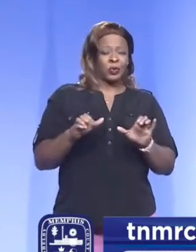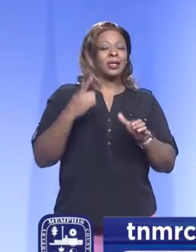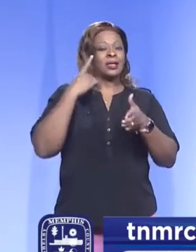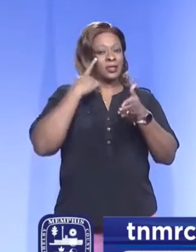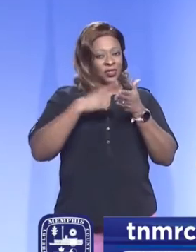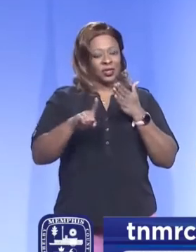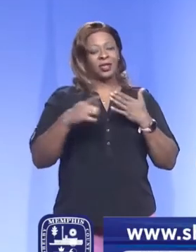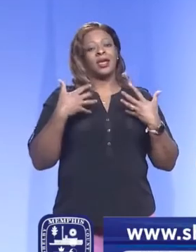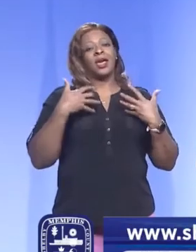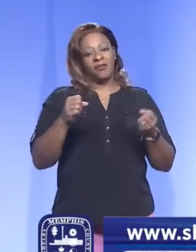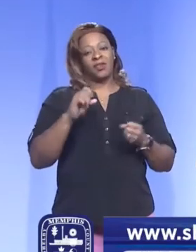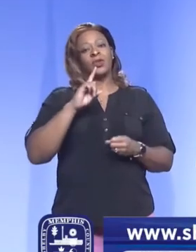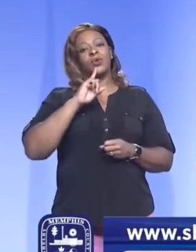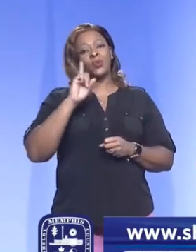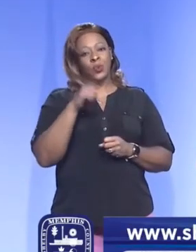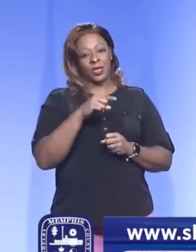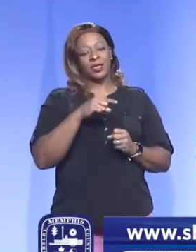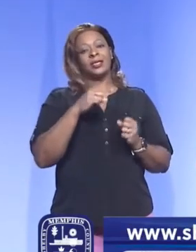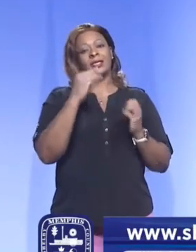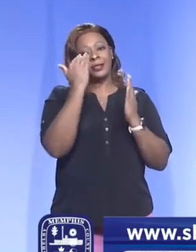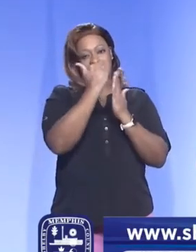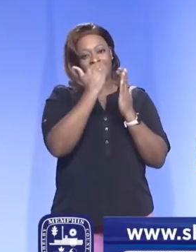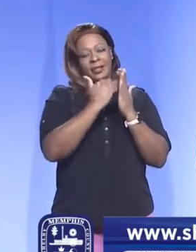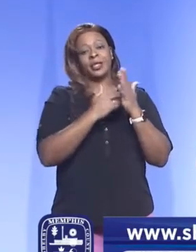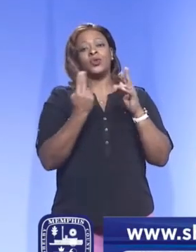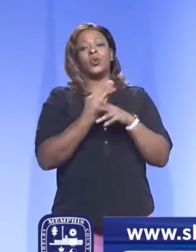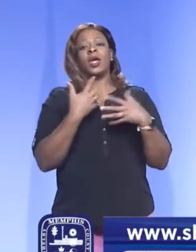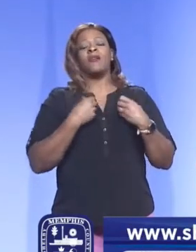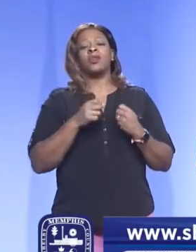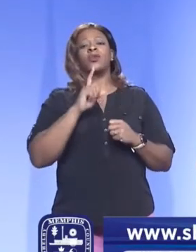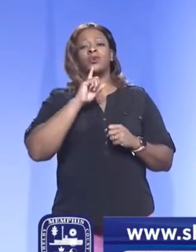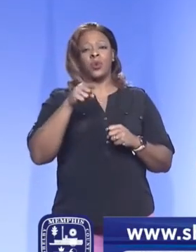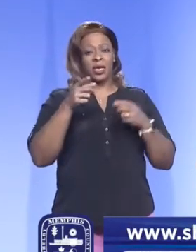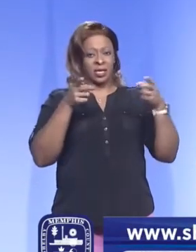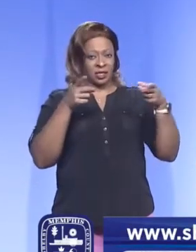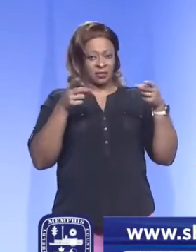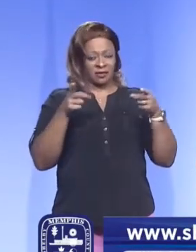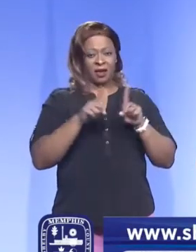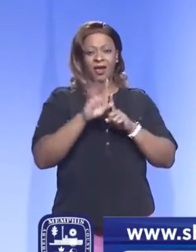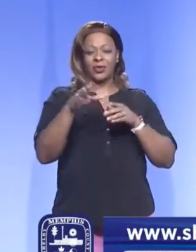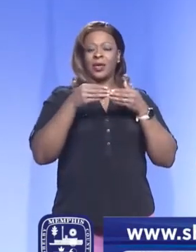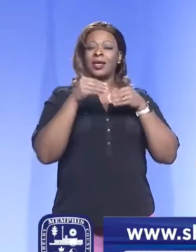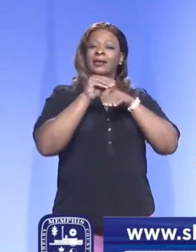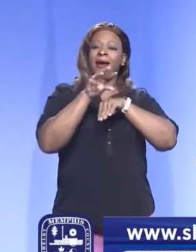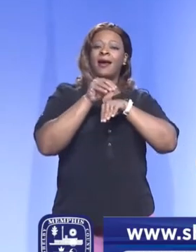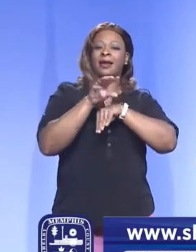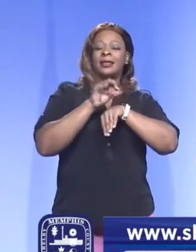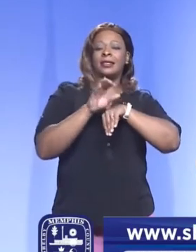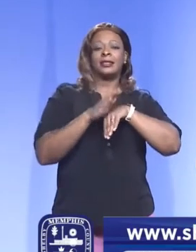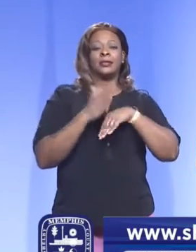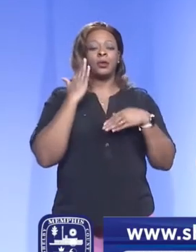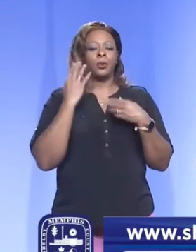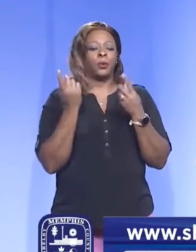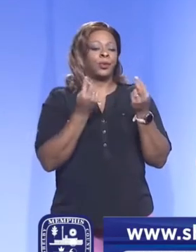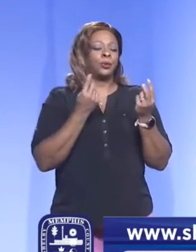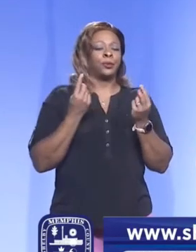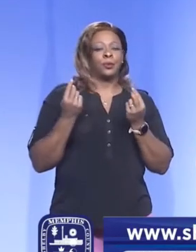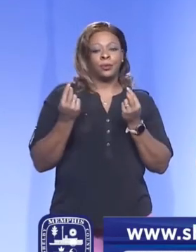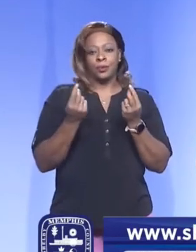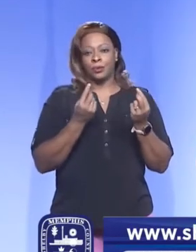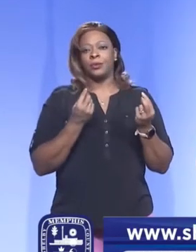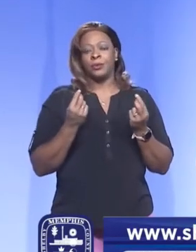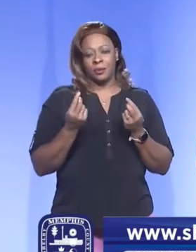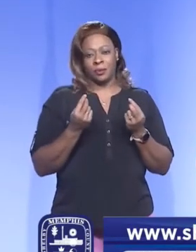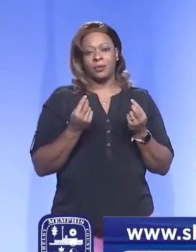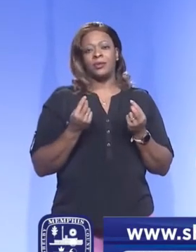out the health directive. Use the health directive as your guidance for